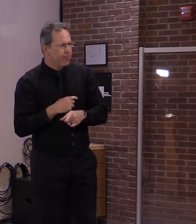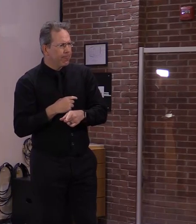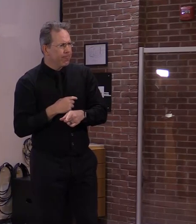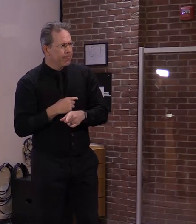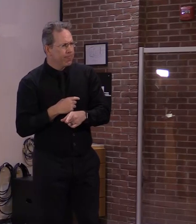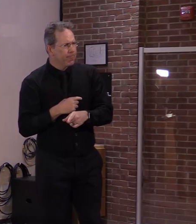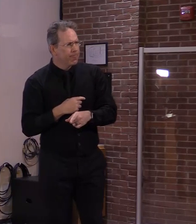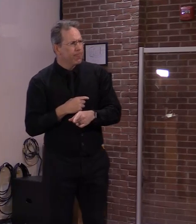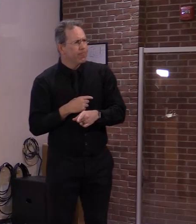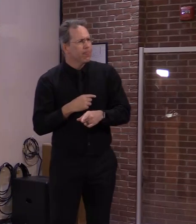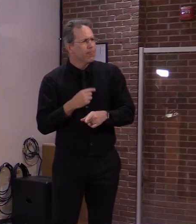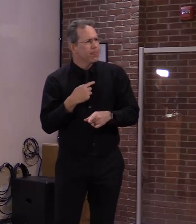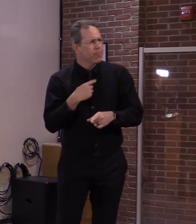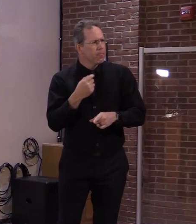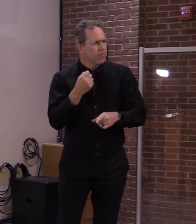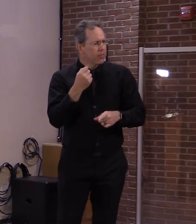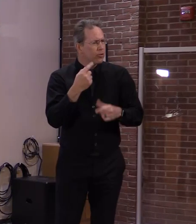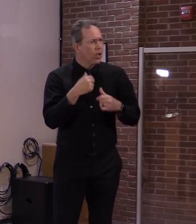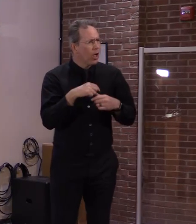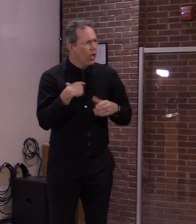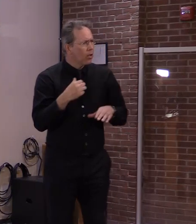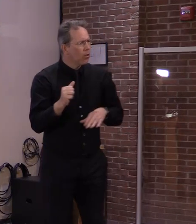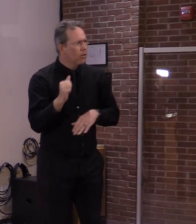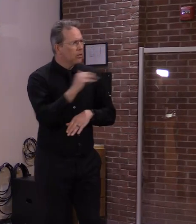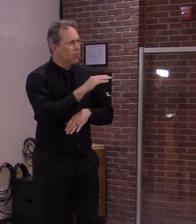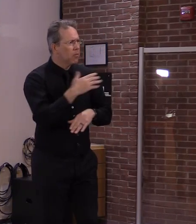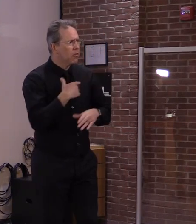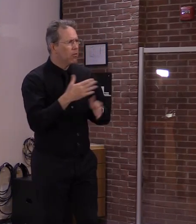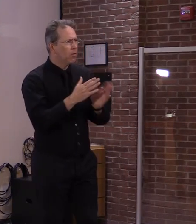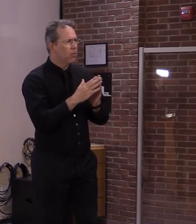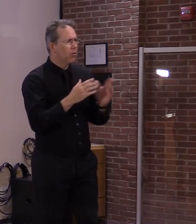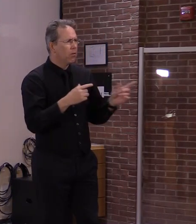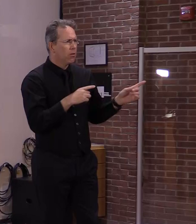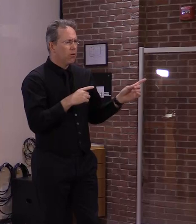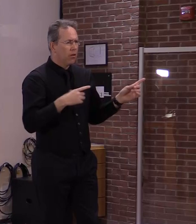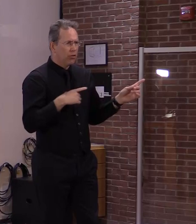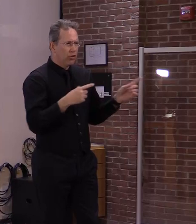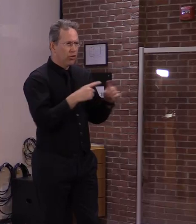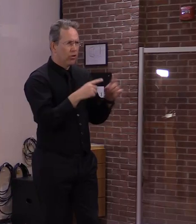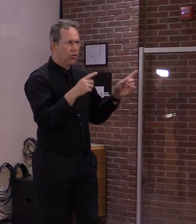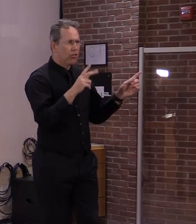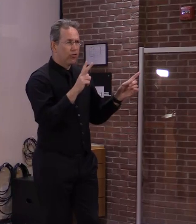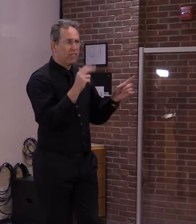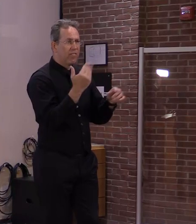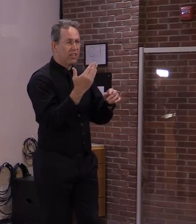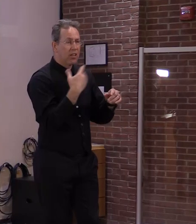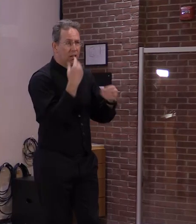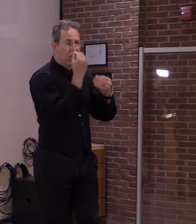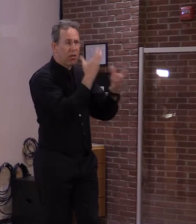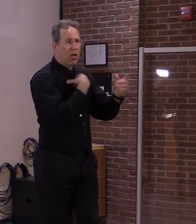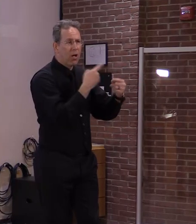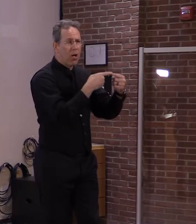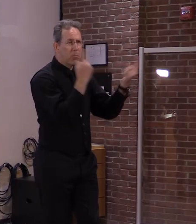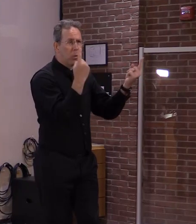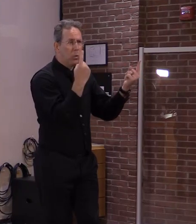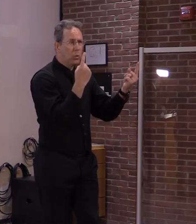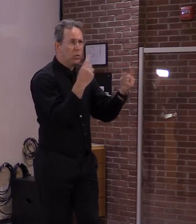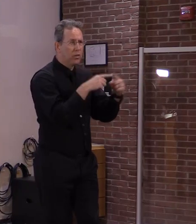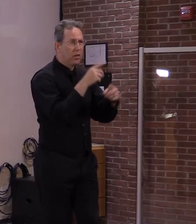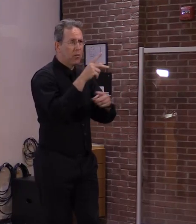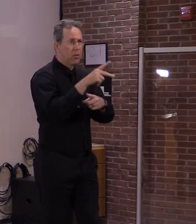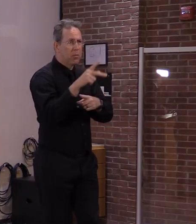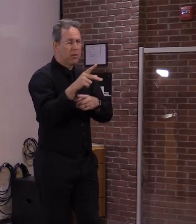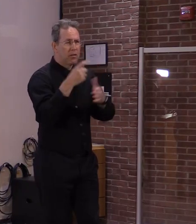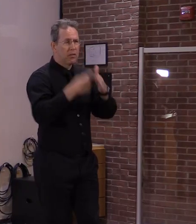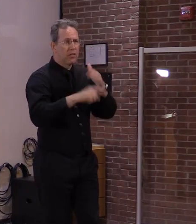to the legislature on H315, I am opposed to taxing PPPs. I believe